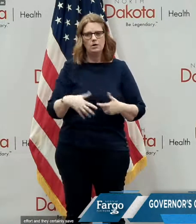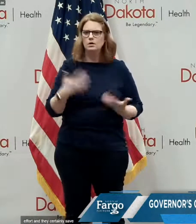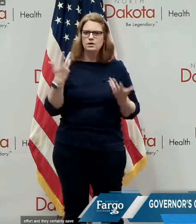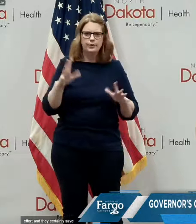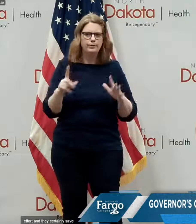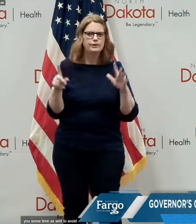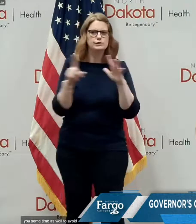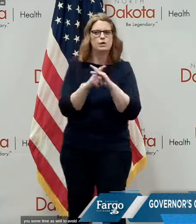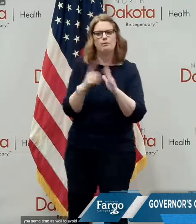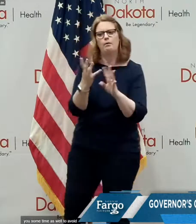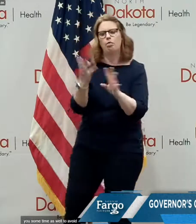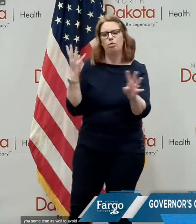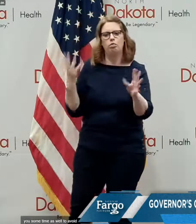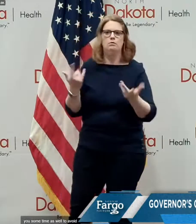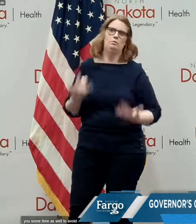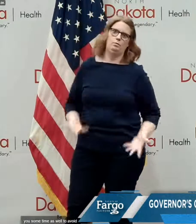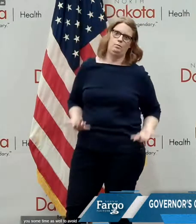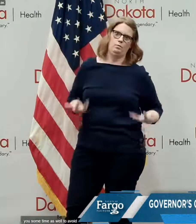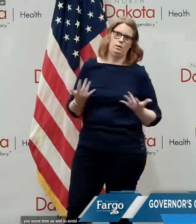times.